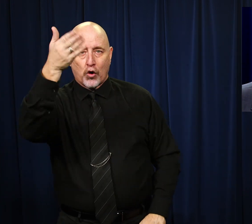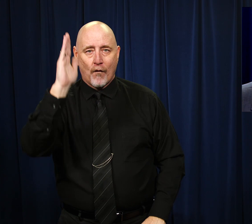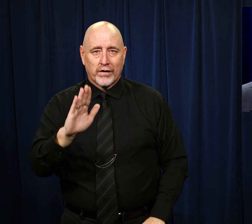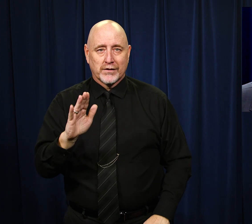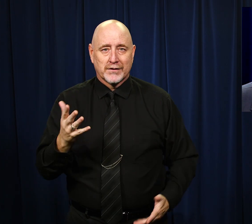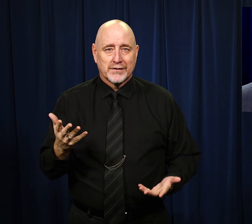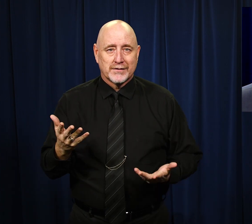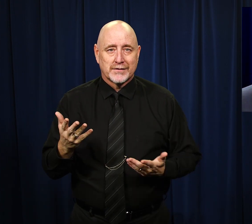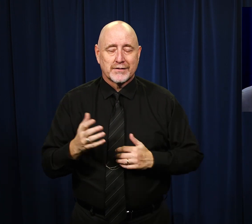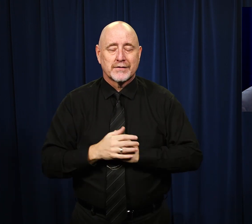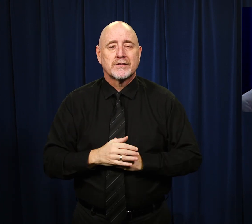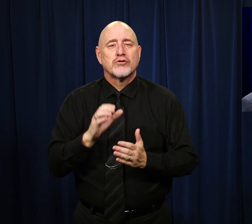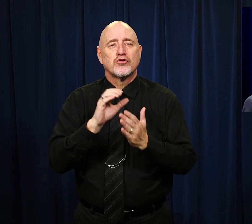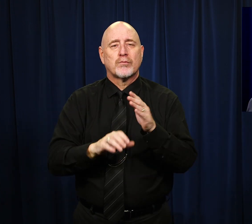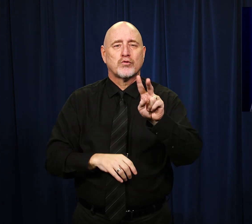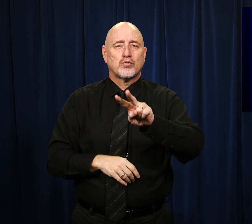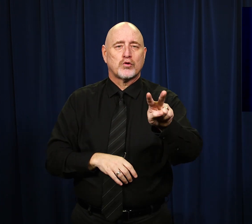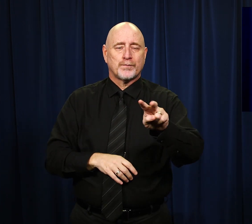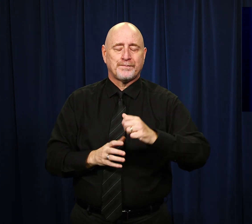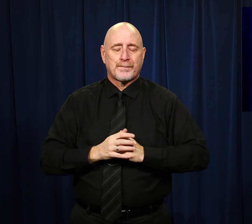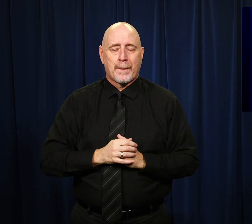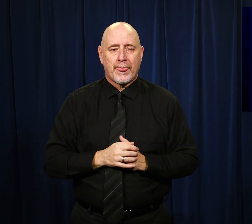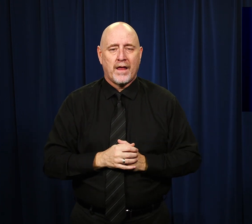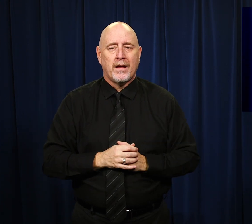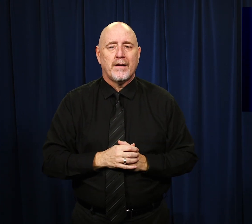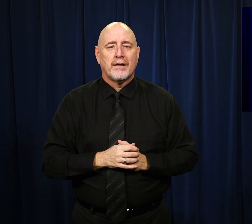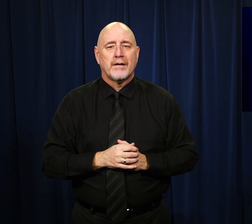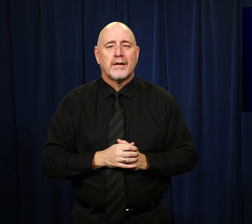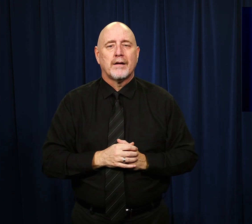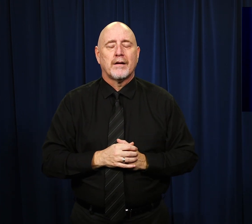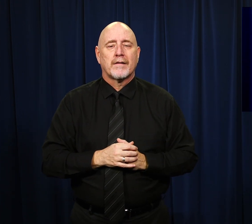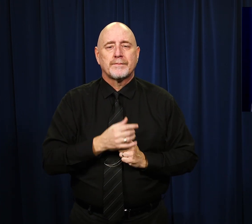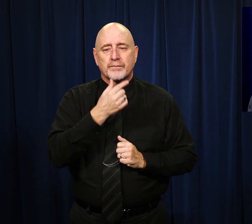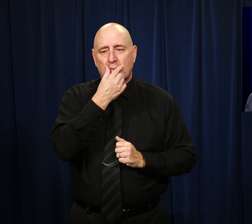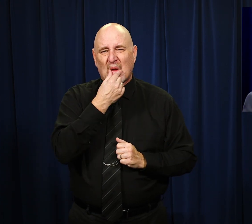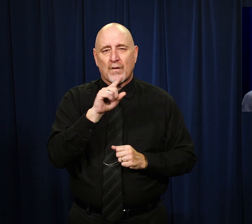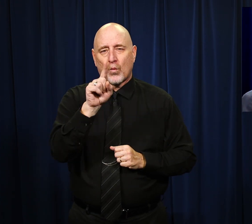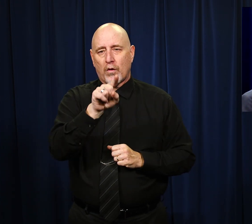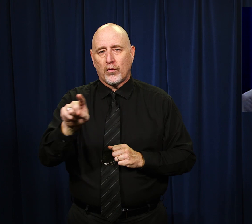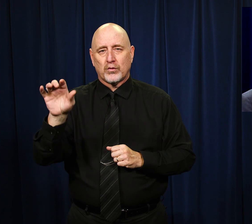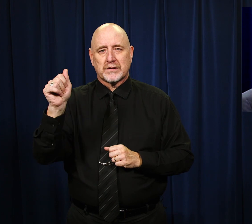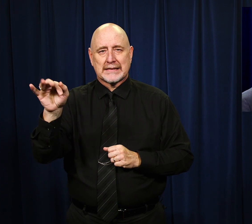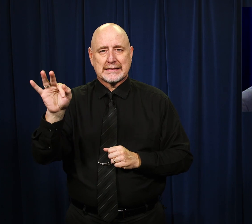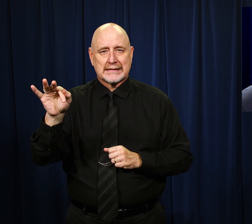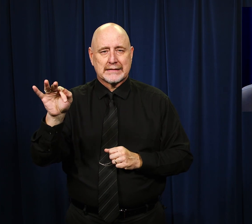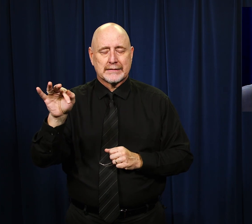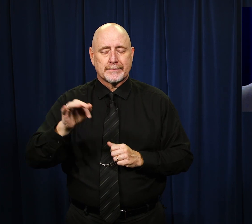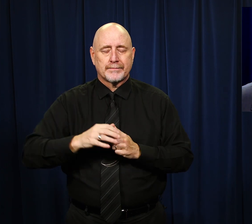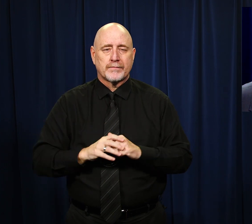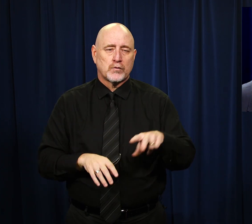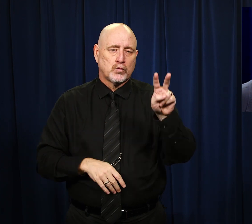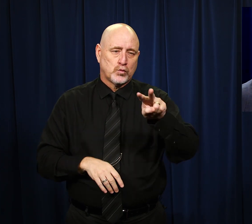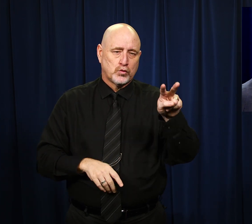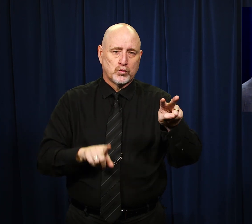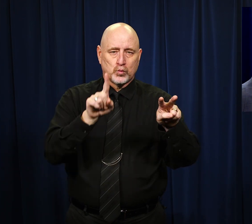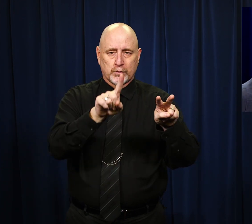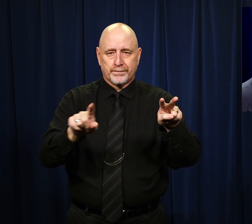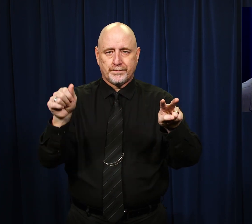God. Chapter 22 now. Looking verses 1 through 19. Chapter 22.